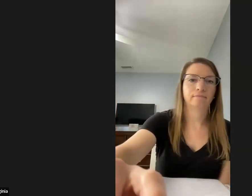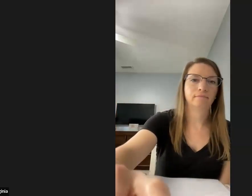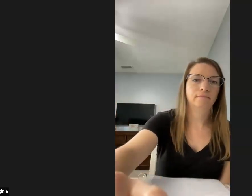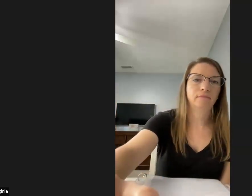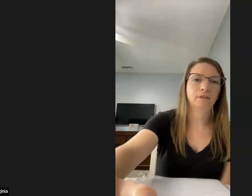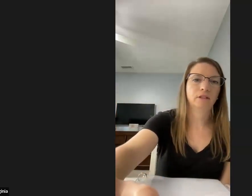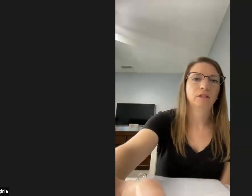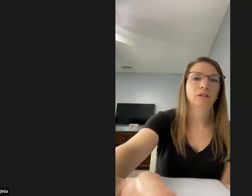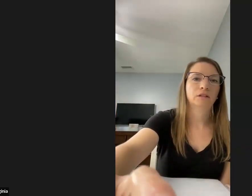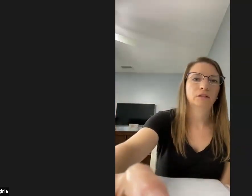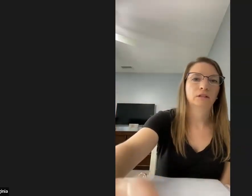Mhm.